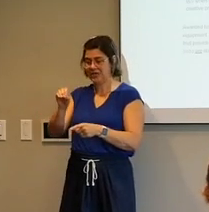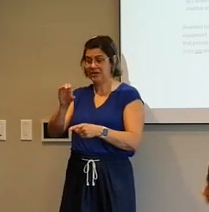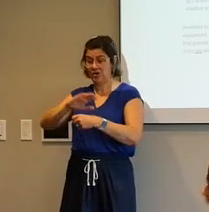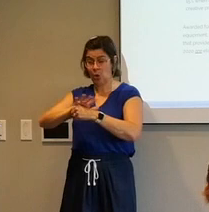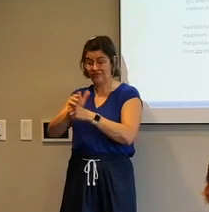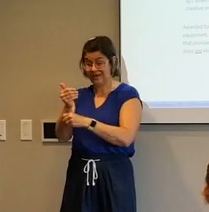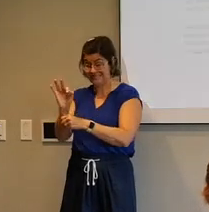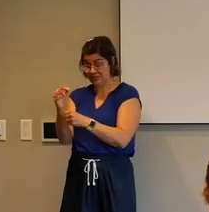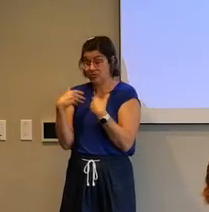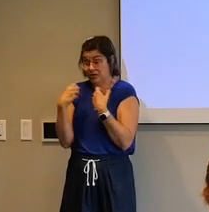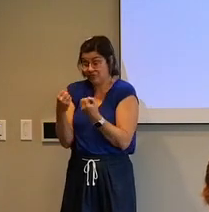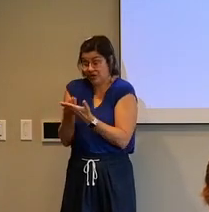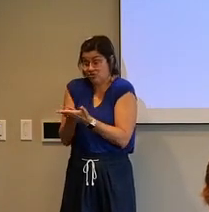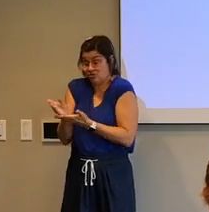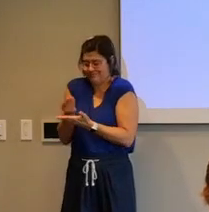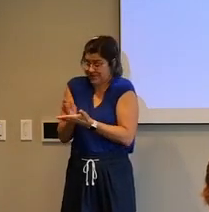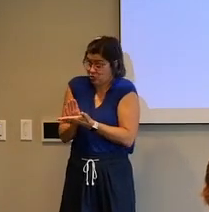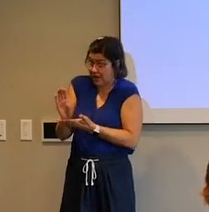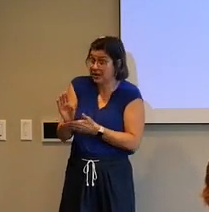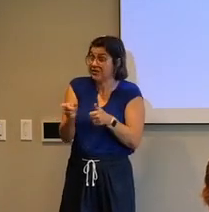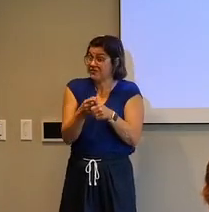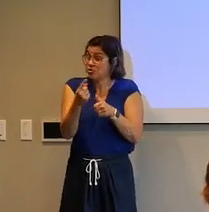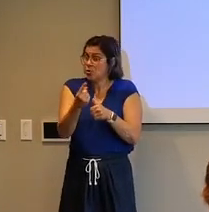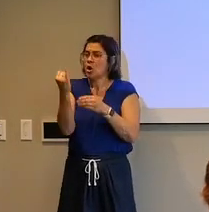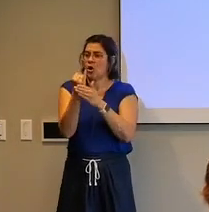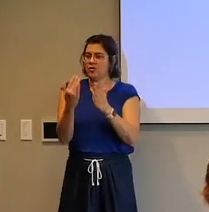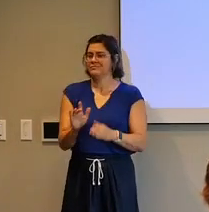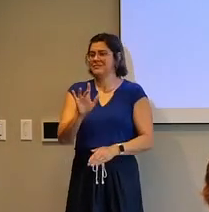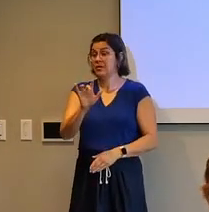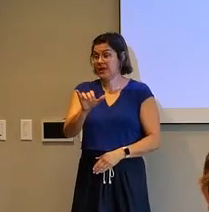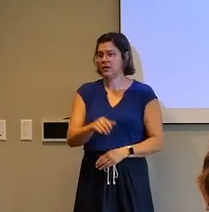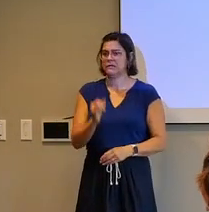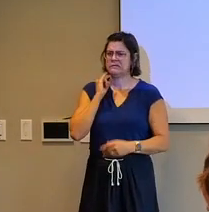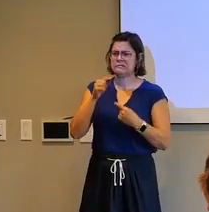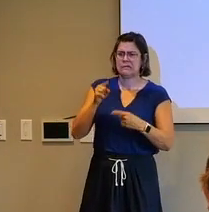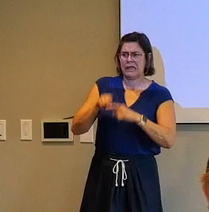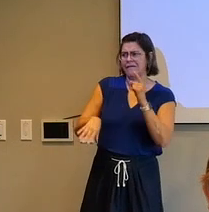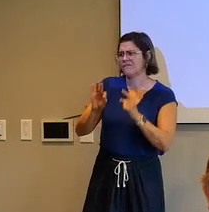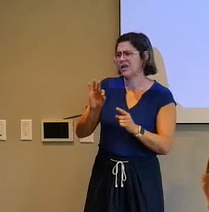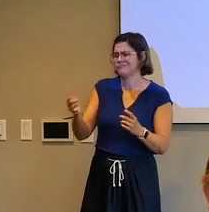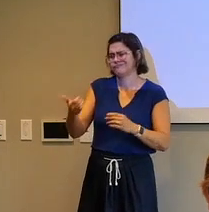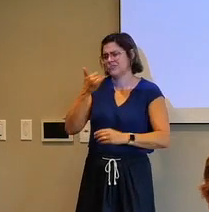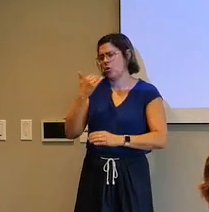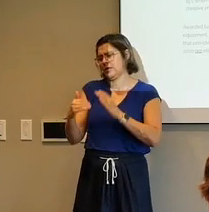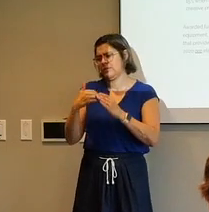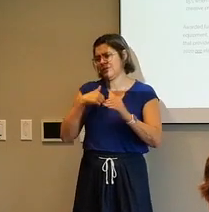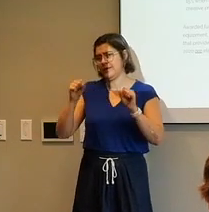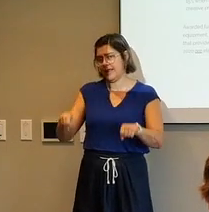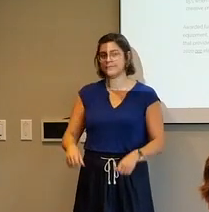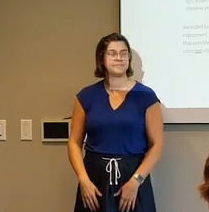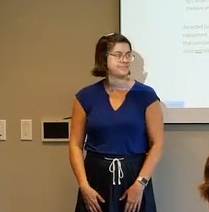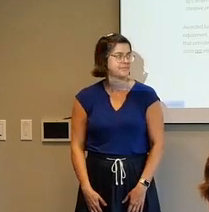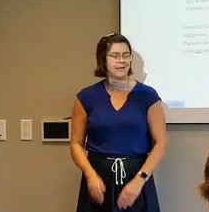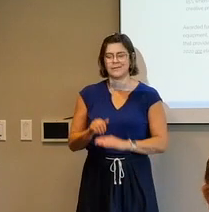first one is the artist grant, so you'll just click on that. And if you have trouble finding it, you're welcome to call or email us. We will